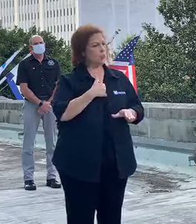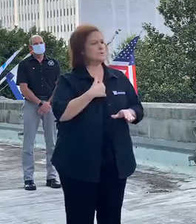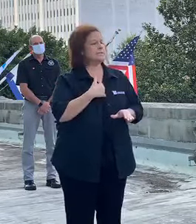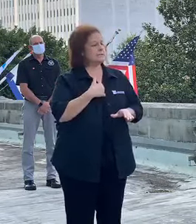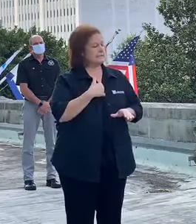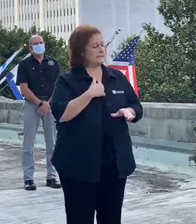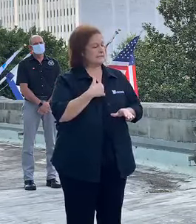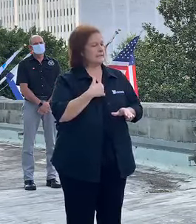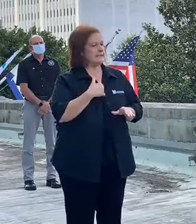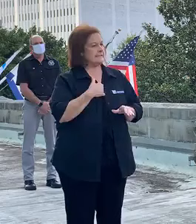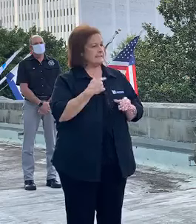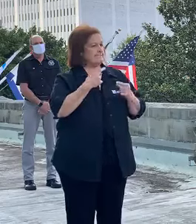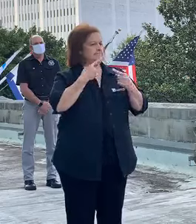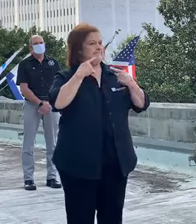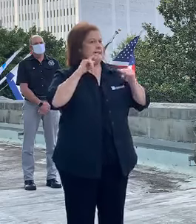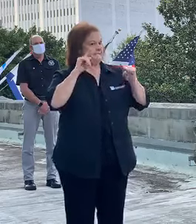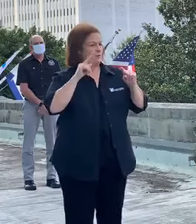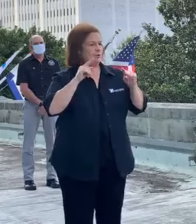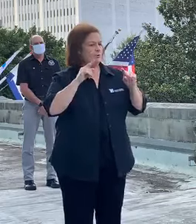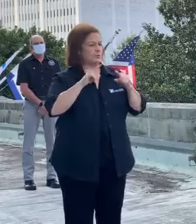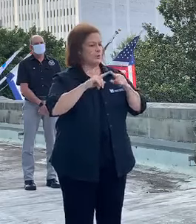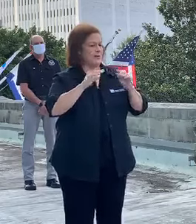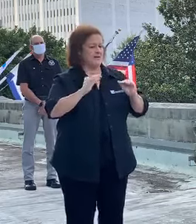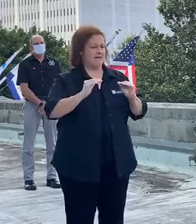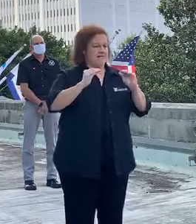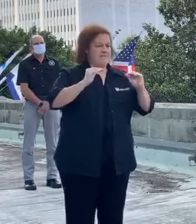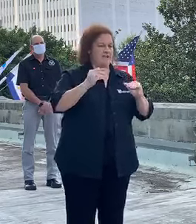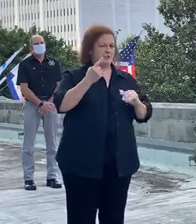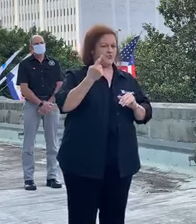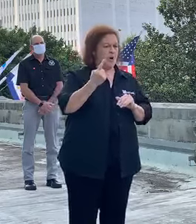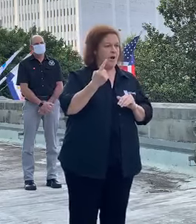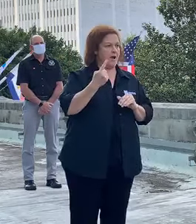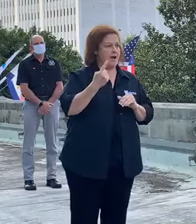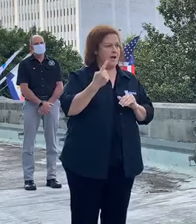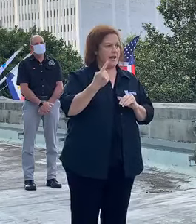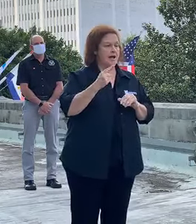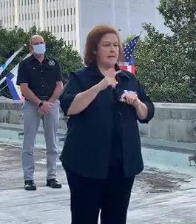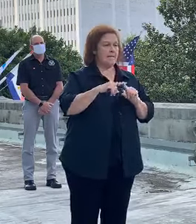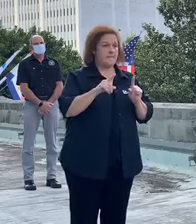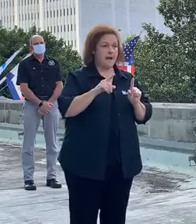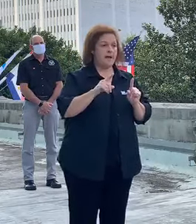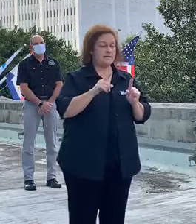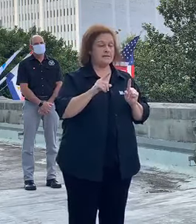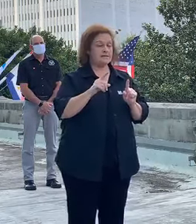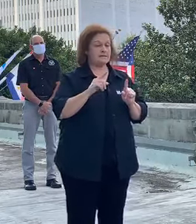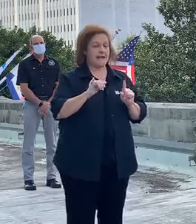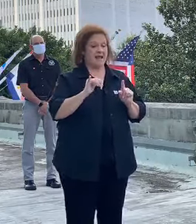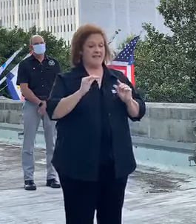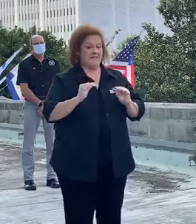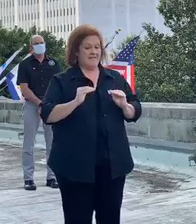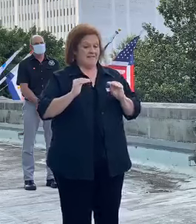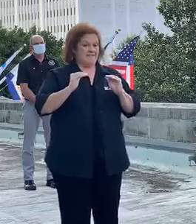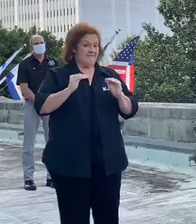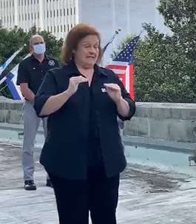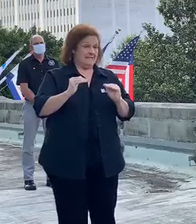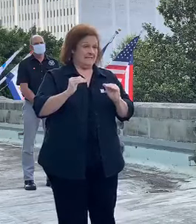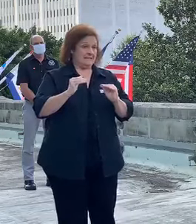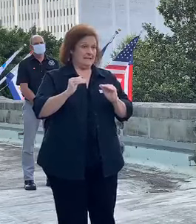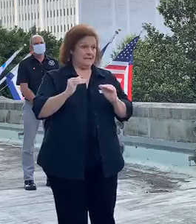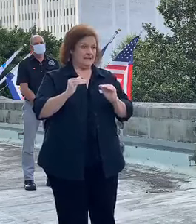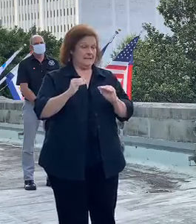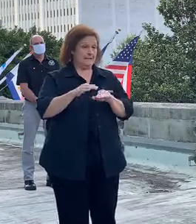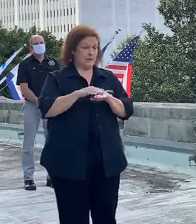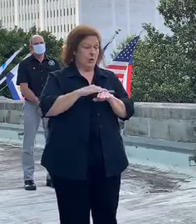milestones necessary to move into phase 1 of our safe but phased reopening plan. And again, this will be a bit